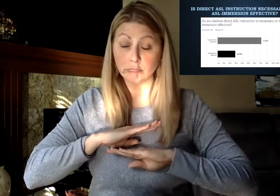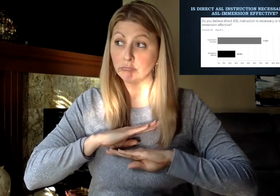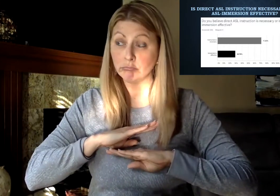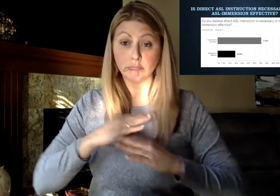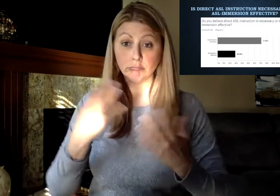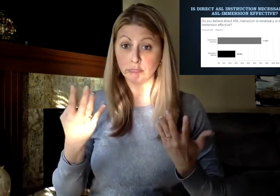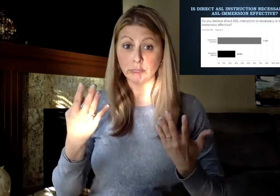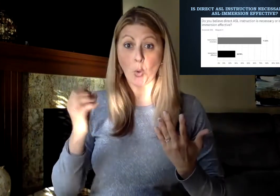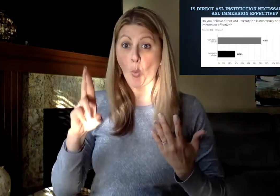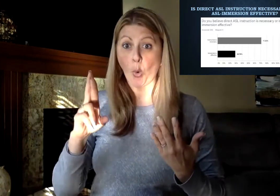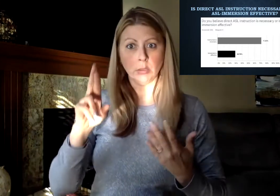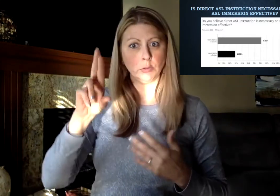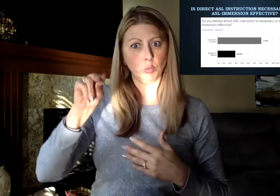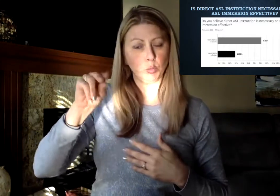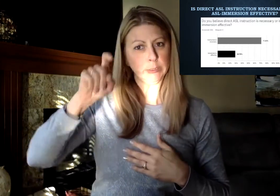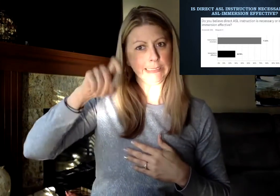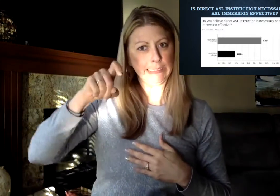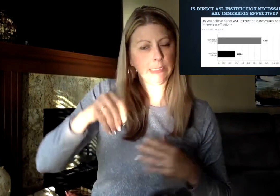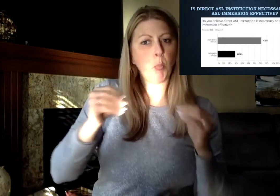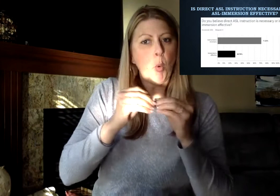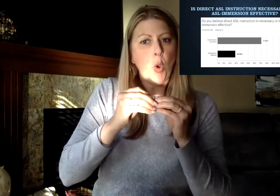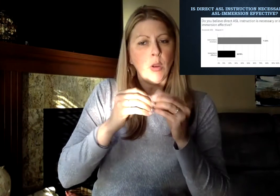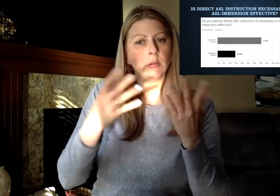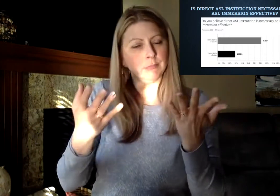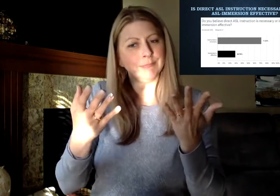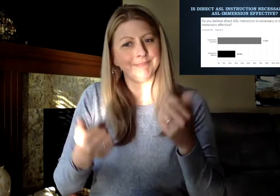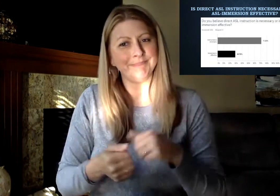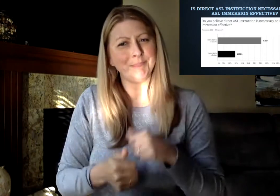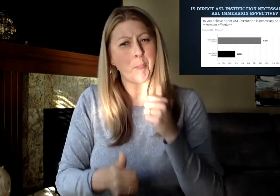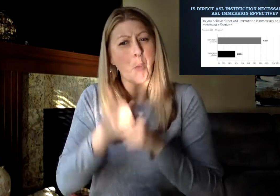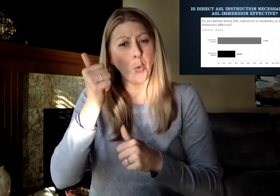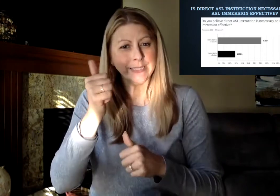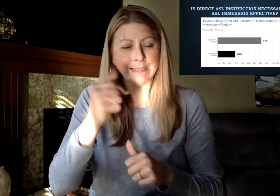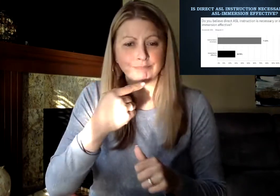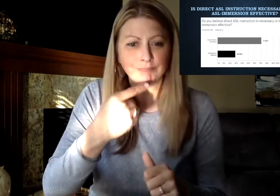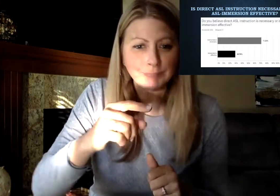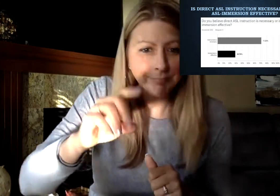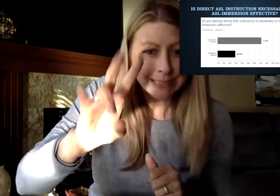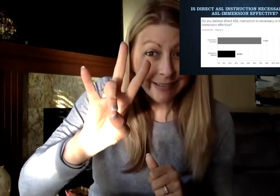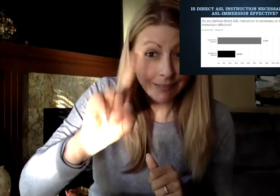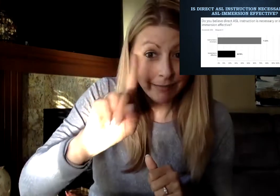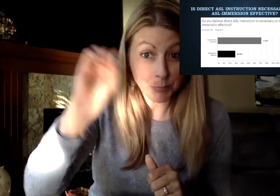enough, or is it satisfactory? And most of them